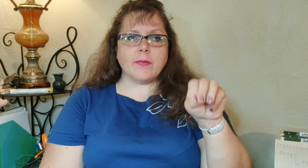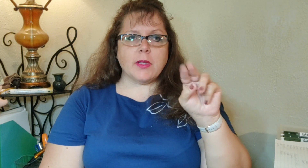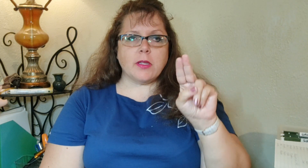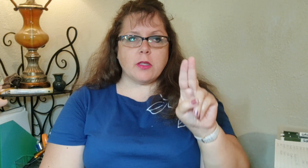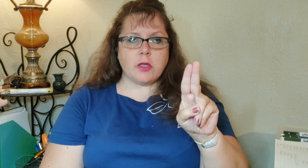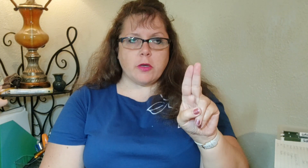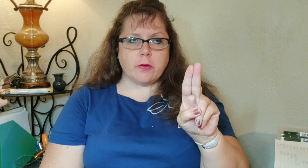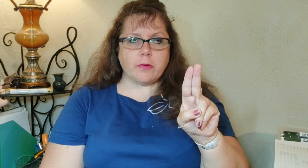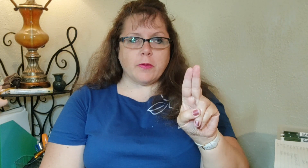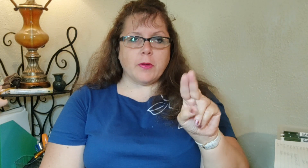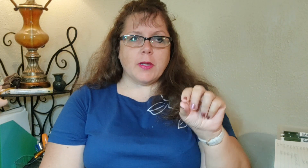M-U-L-E.